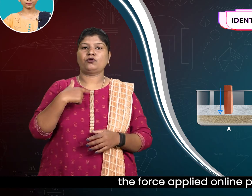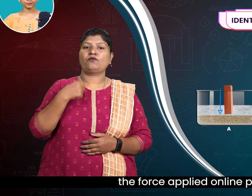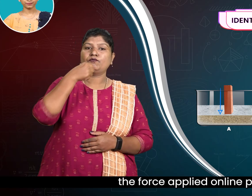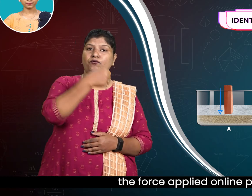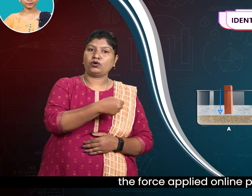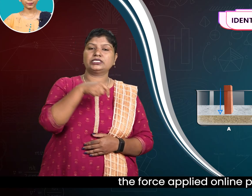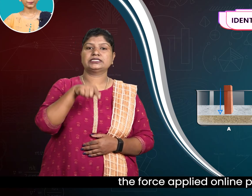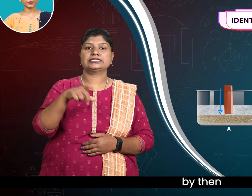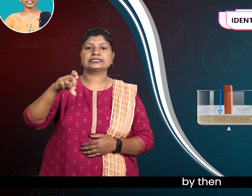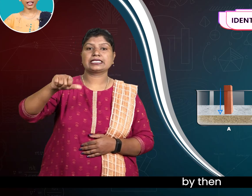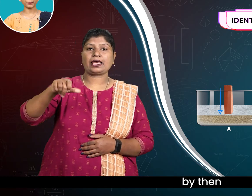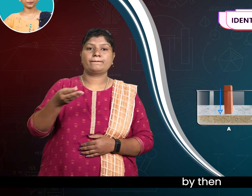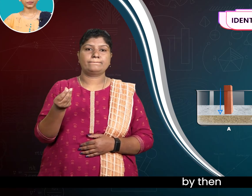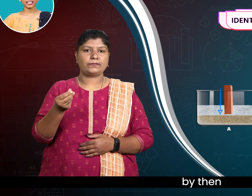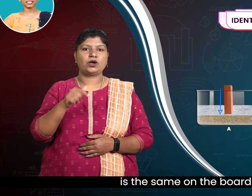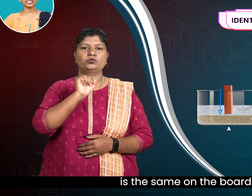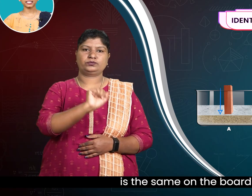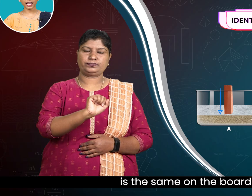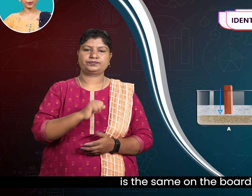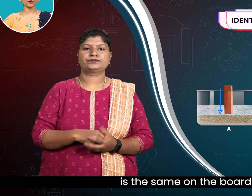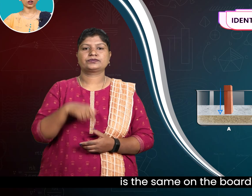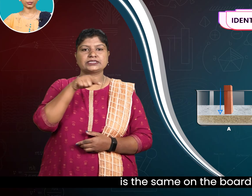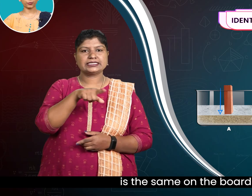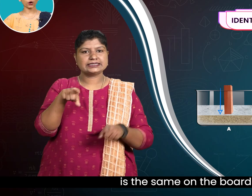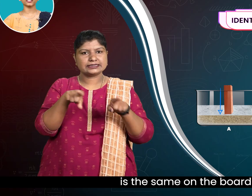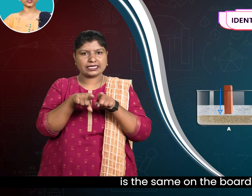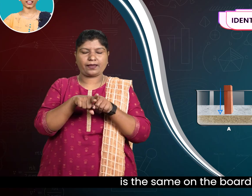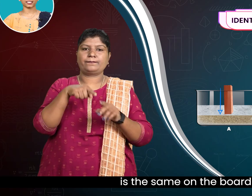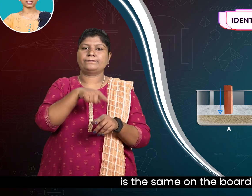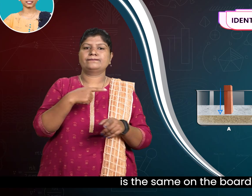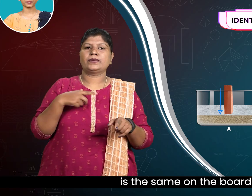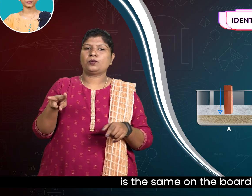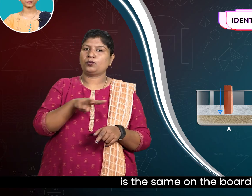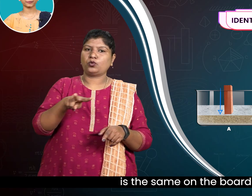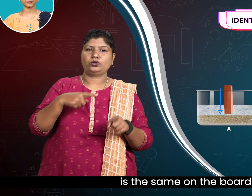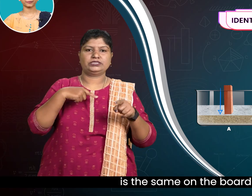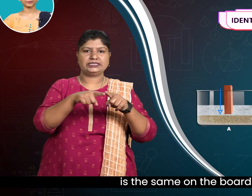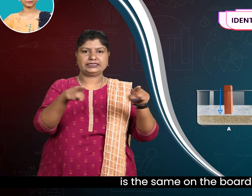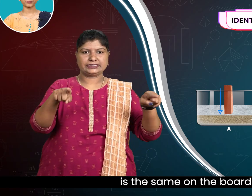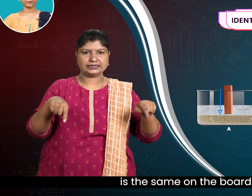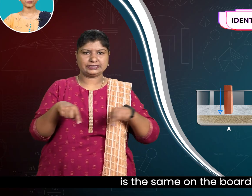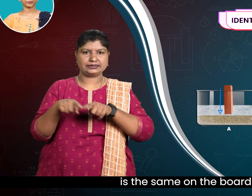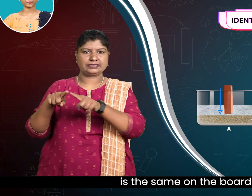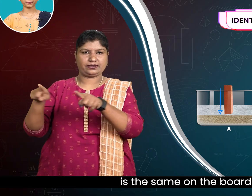powder by them is the same on the both trays.